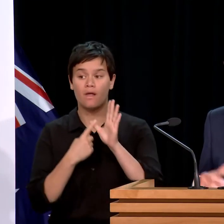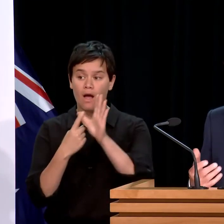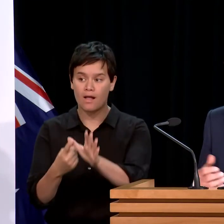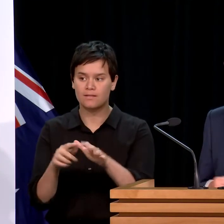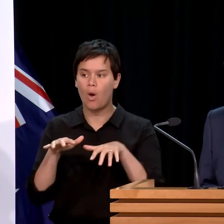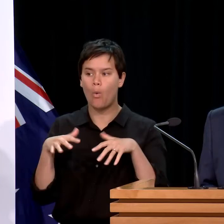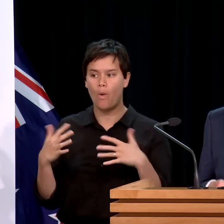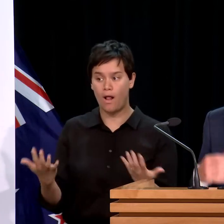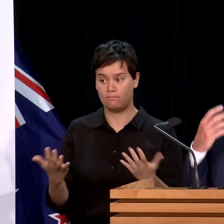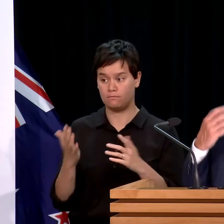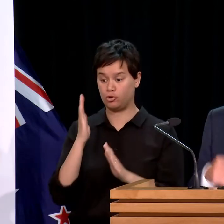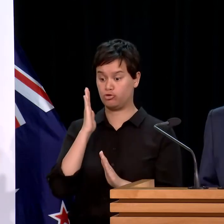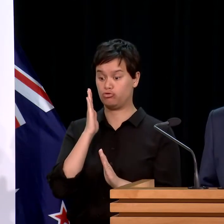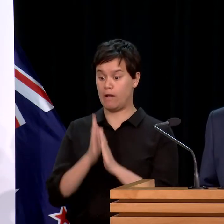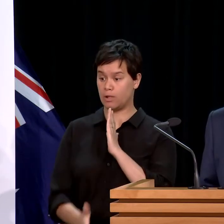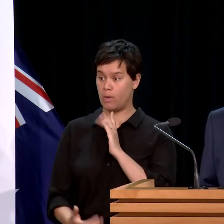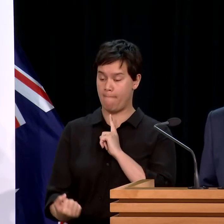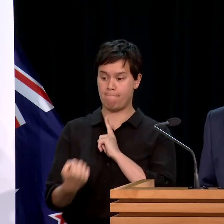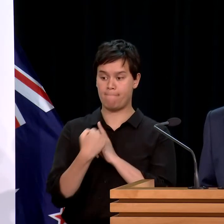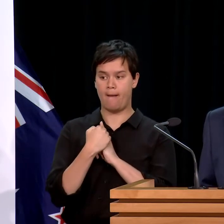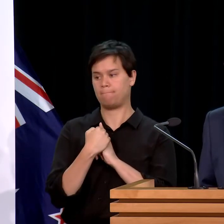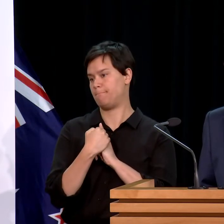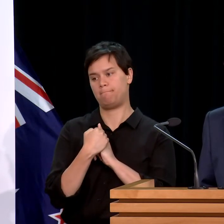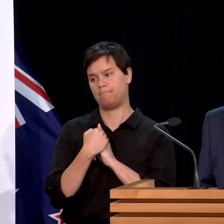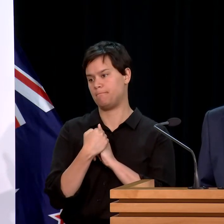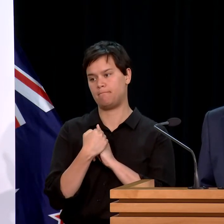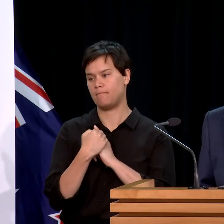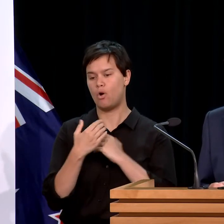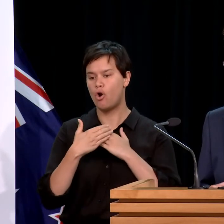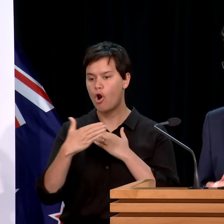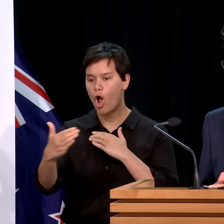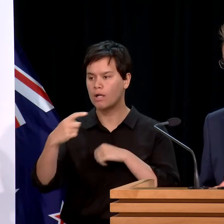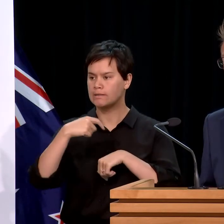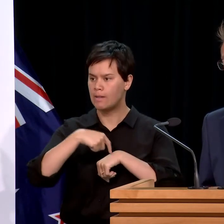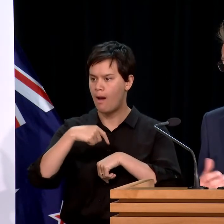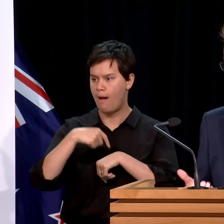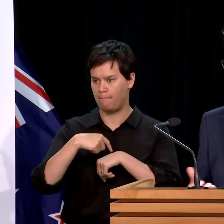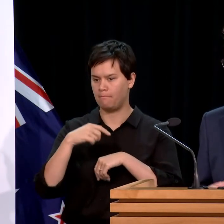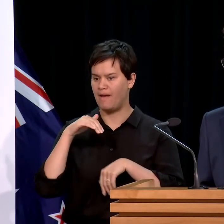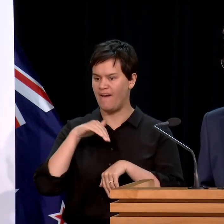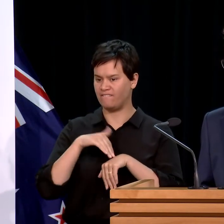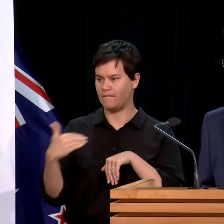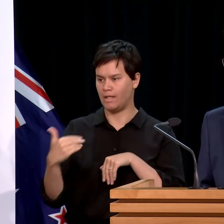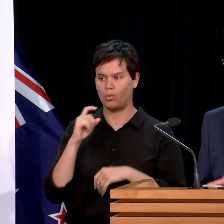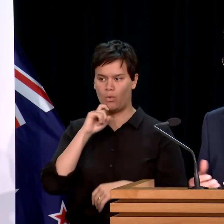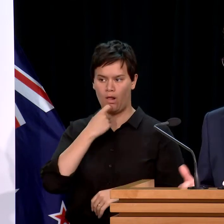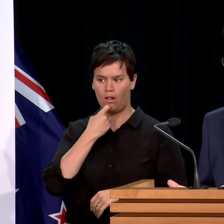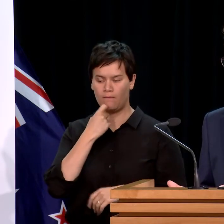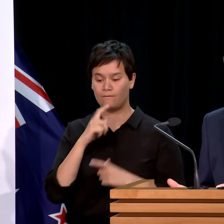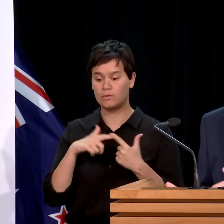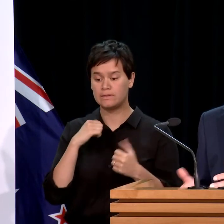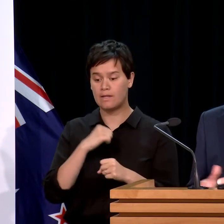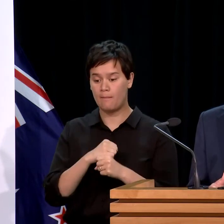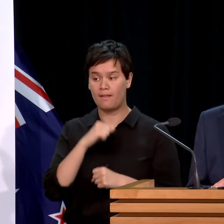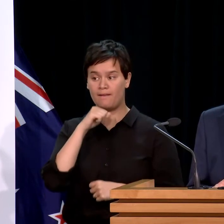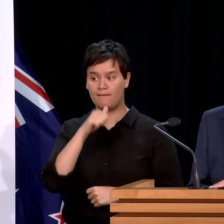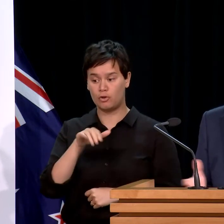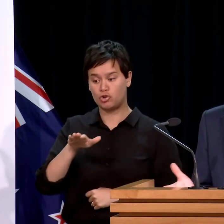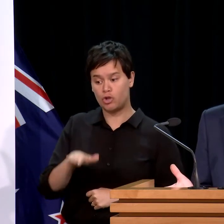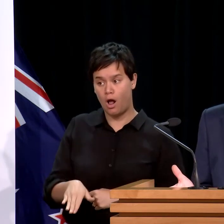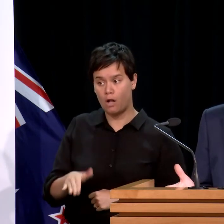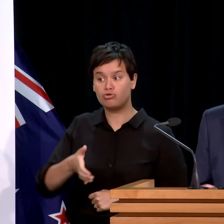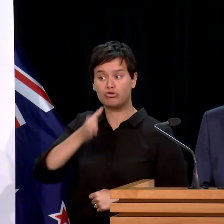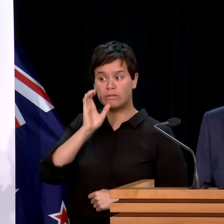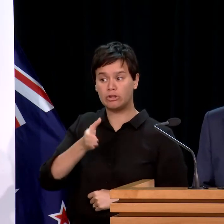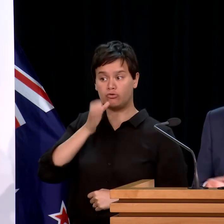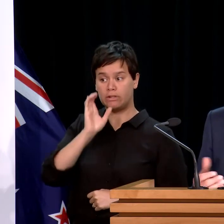children, in terms of neurodevelopmental effects. What's not apparent from the testing is that is the length